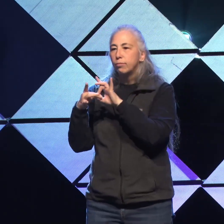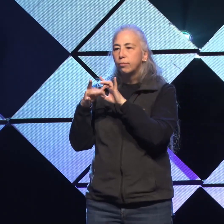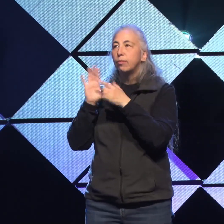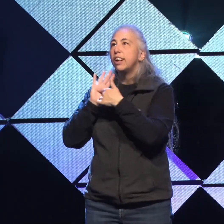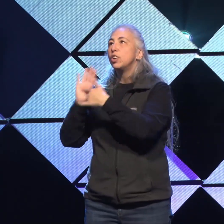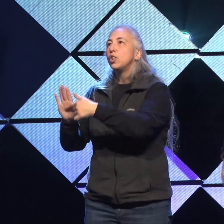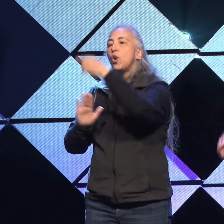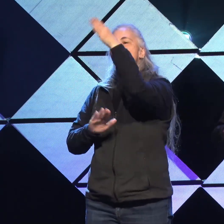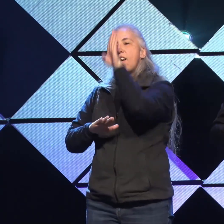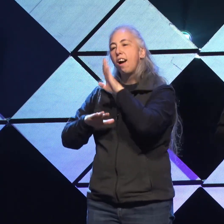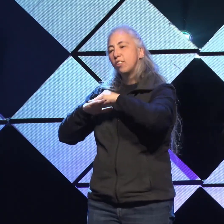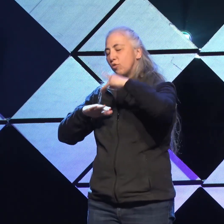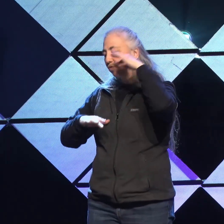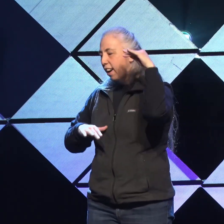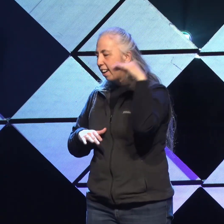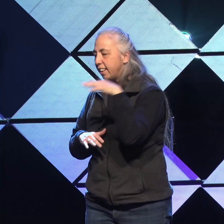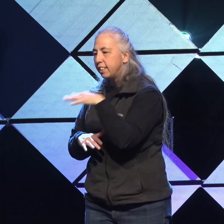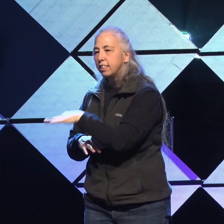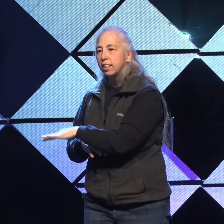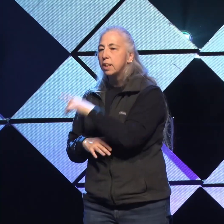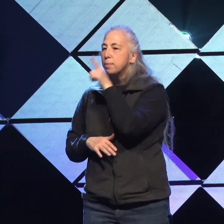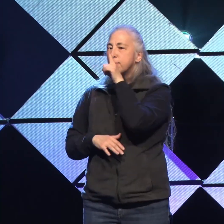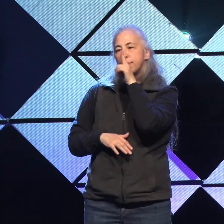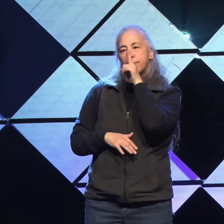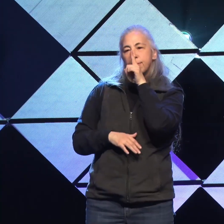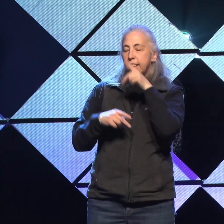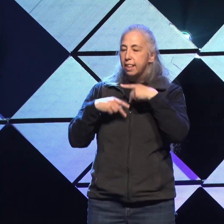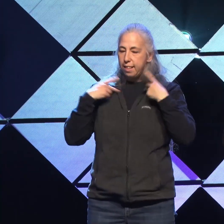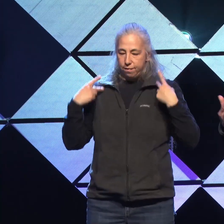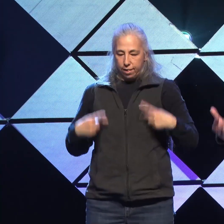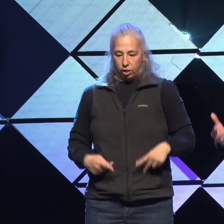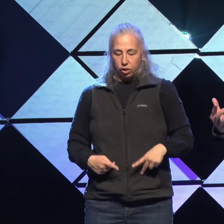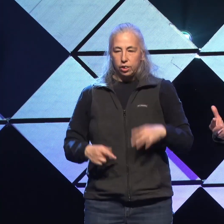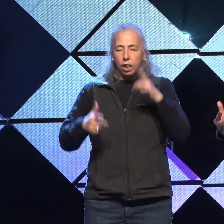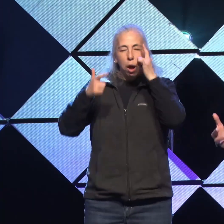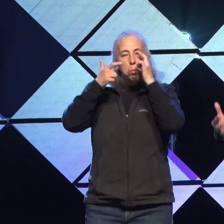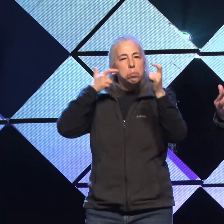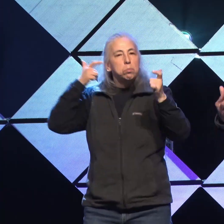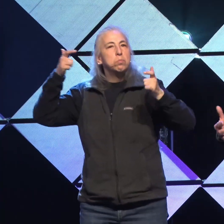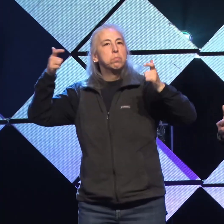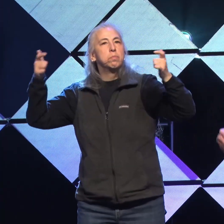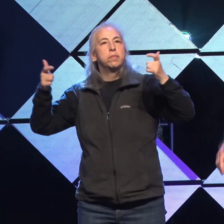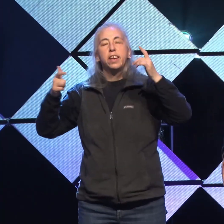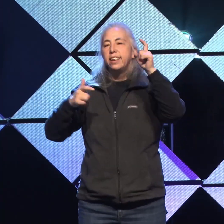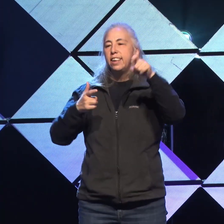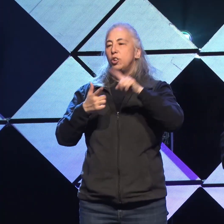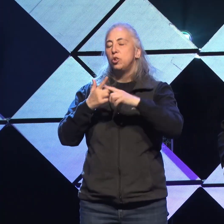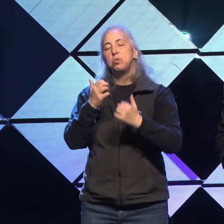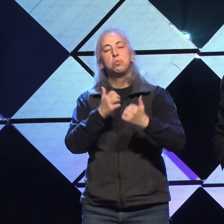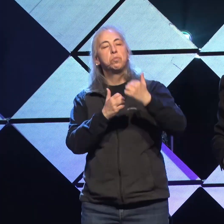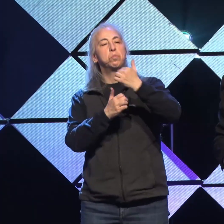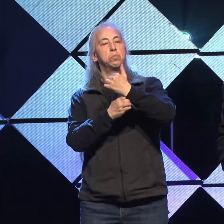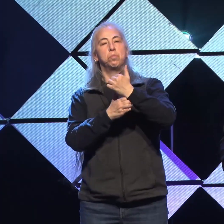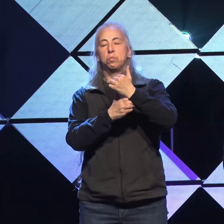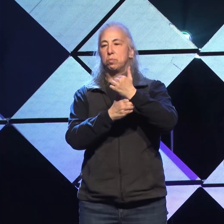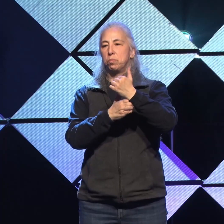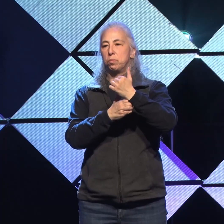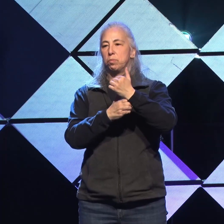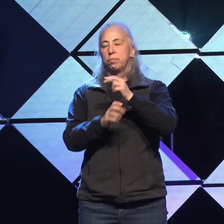didn't do it. He didn't do it because he was devoted to his own pride, to looking good himself.